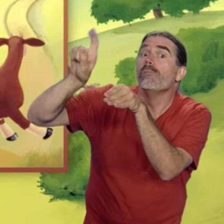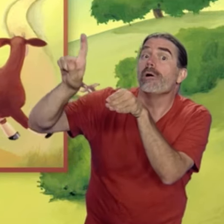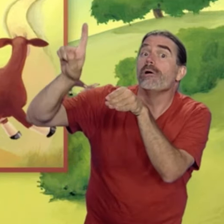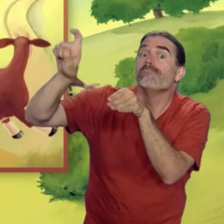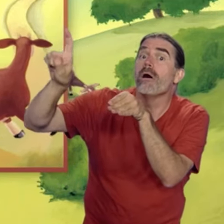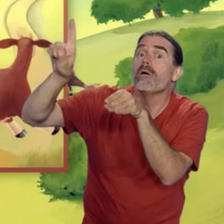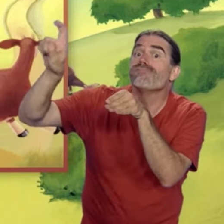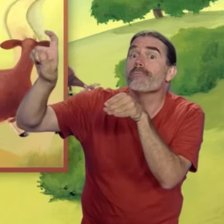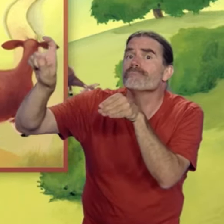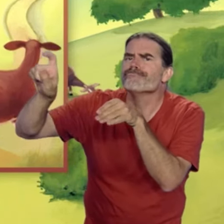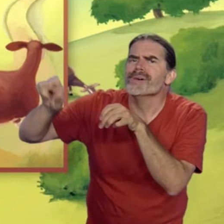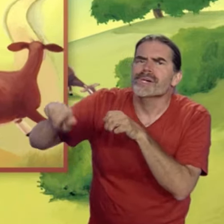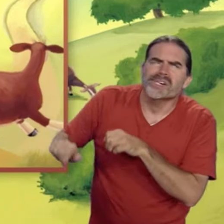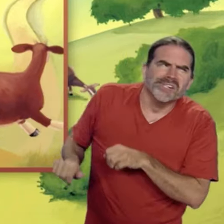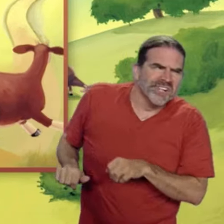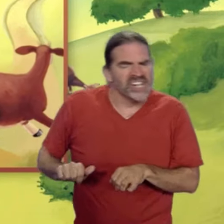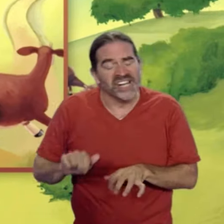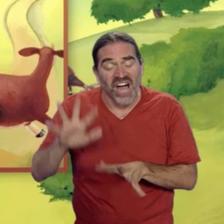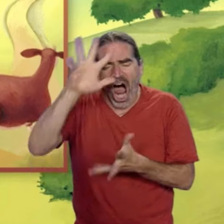Gruff went running off up the hillside.